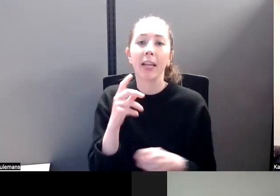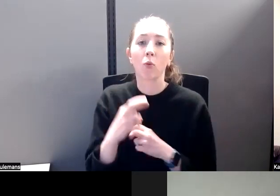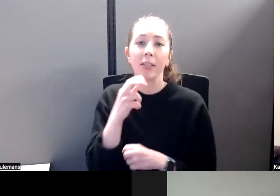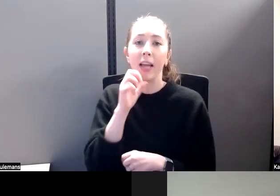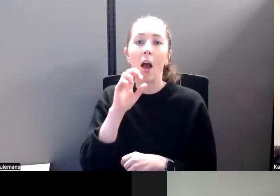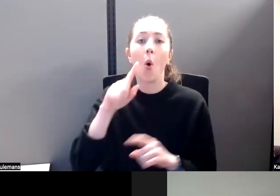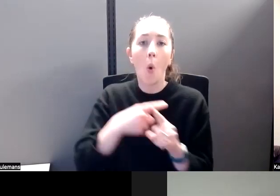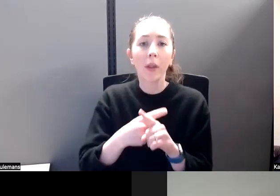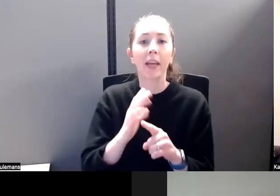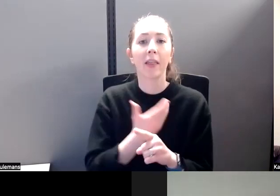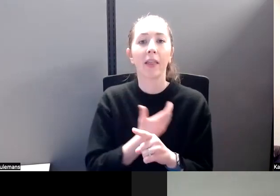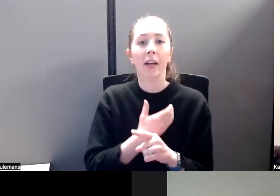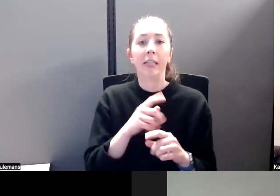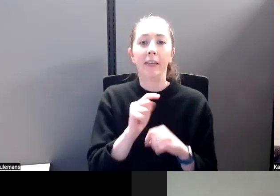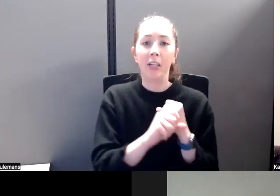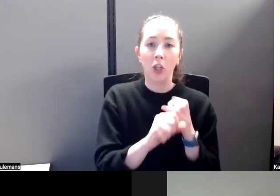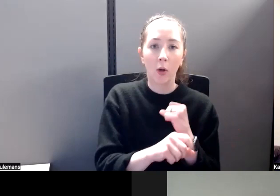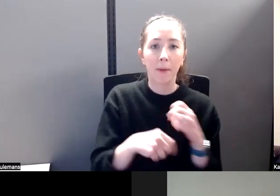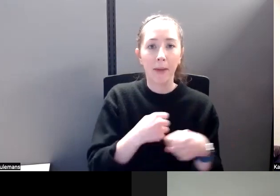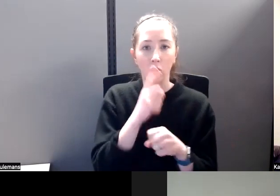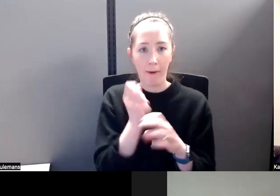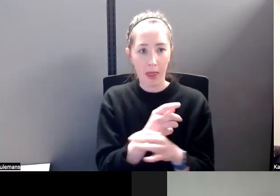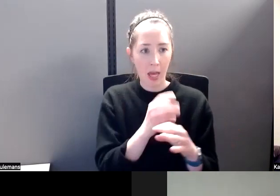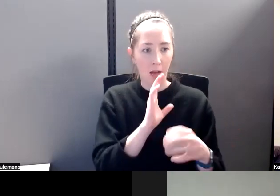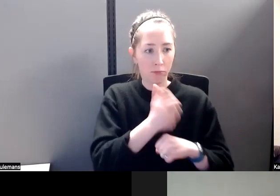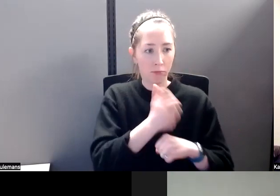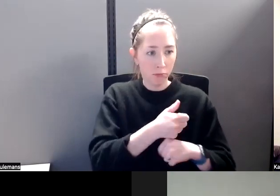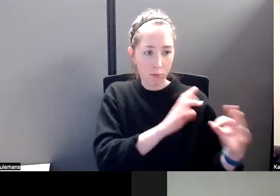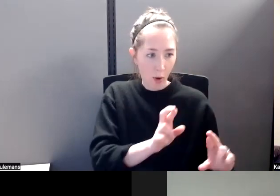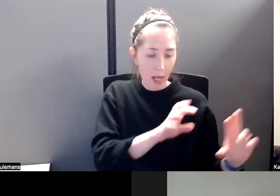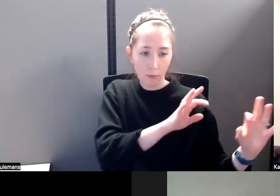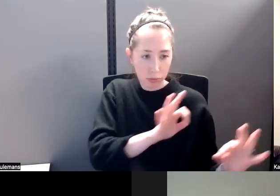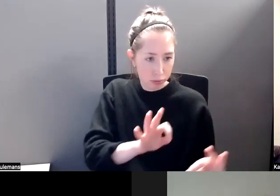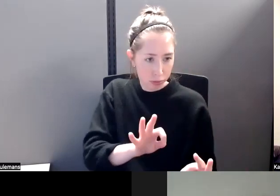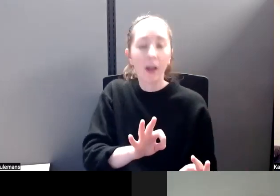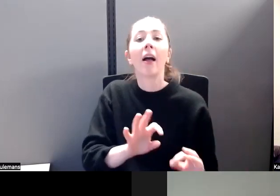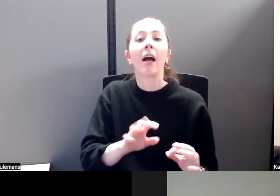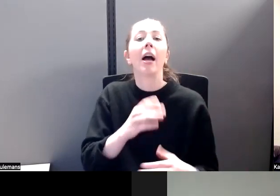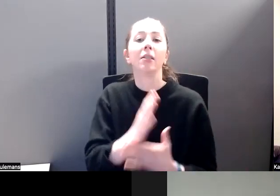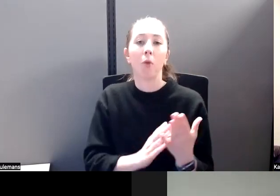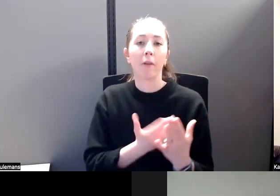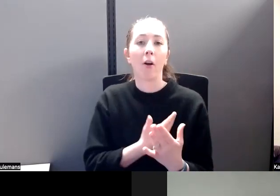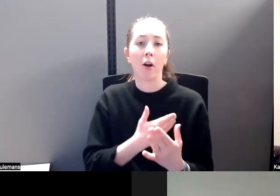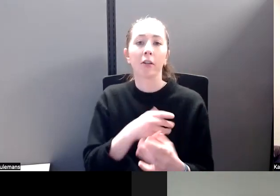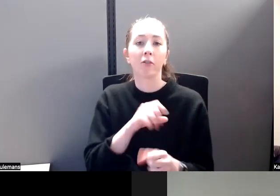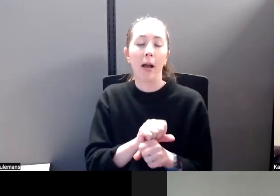Hallmark's fault. That's just like, we have to make sure all the ducks are in a row before we say anything. It's just part of the deal. And we wouldn't want to say something